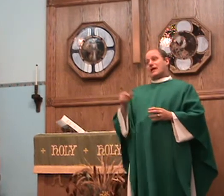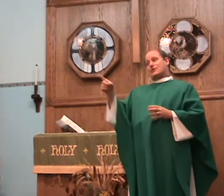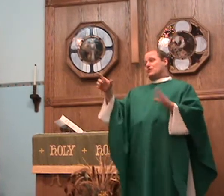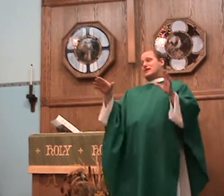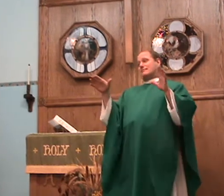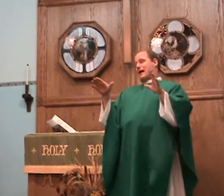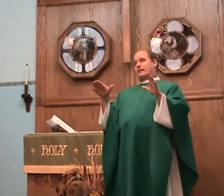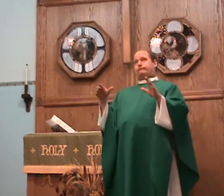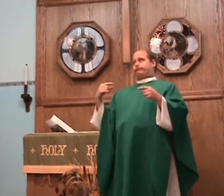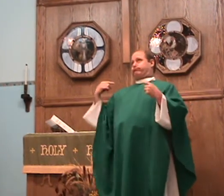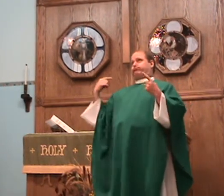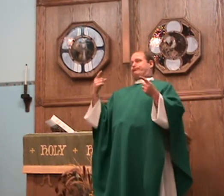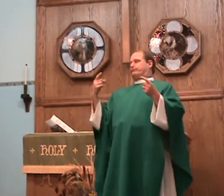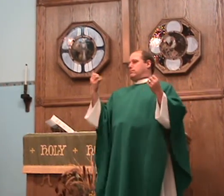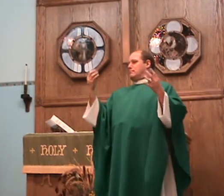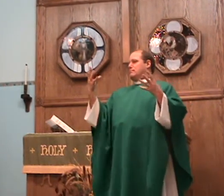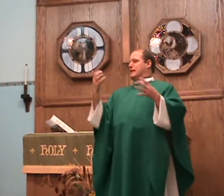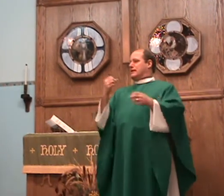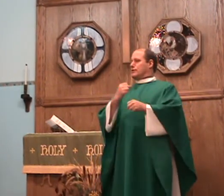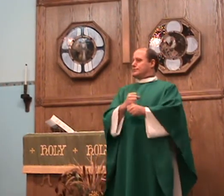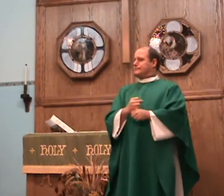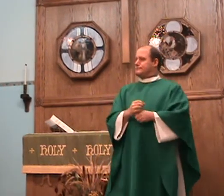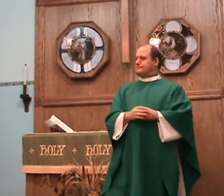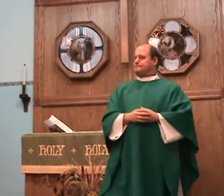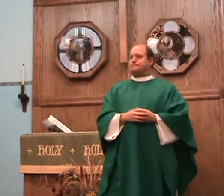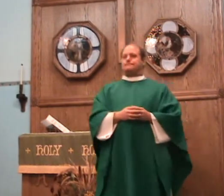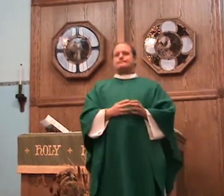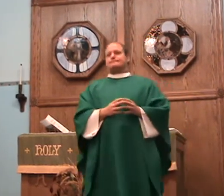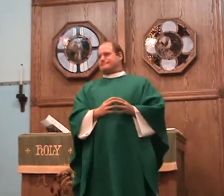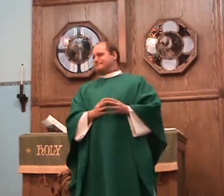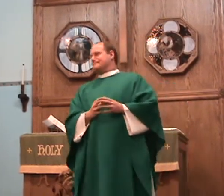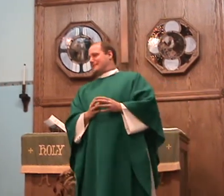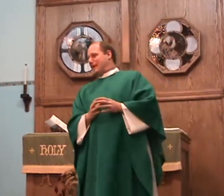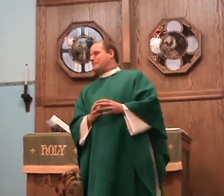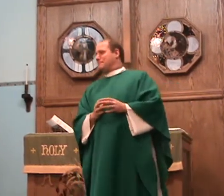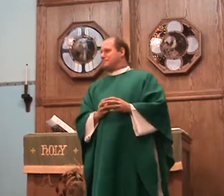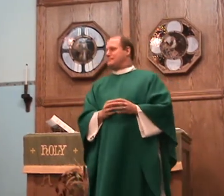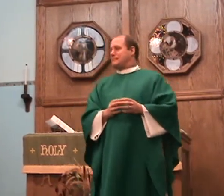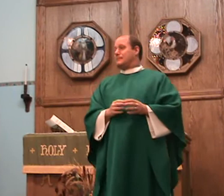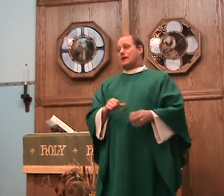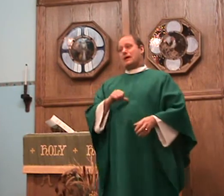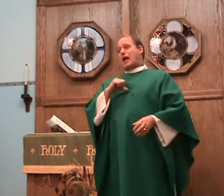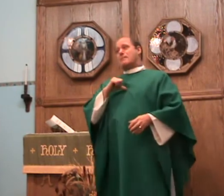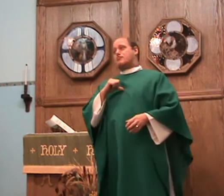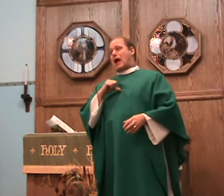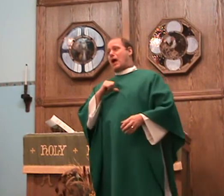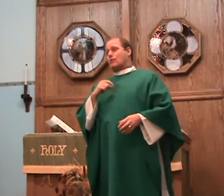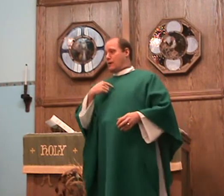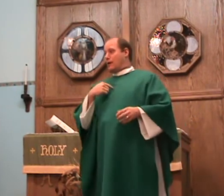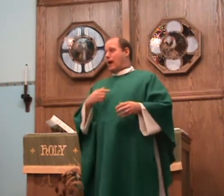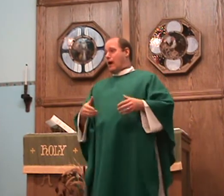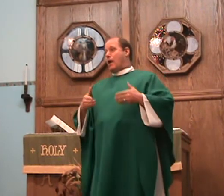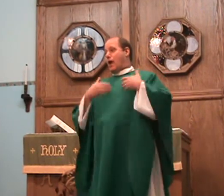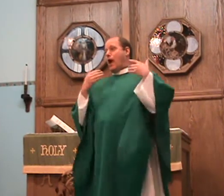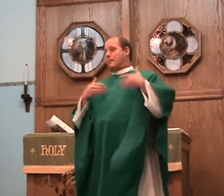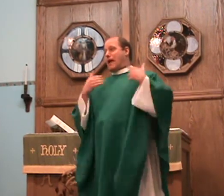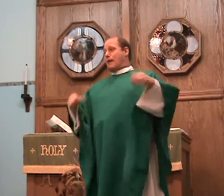And you did that many years. Yeah. And I am proud. I am happy